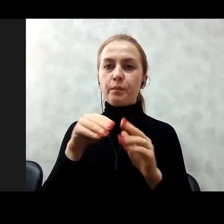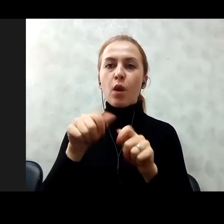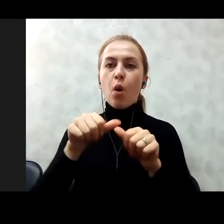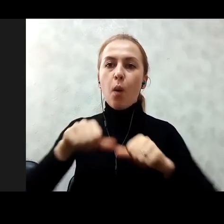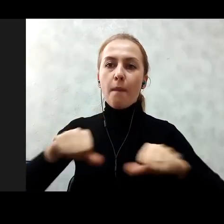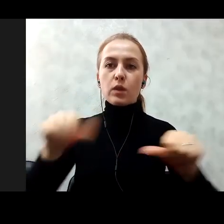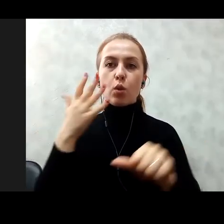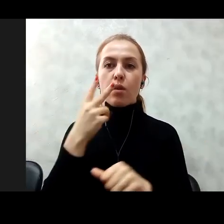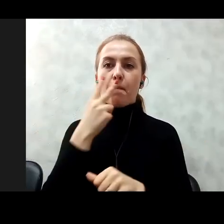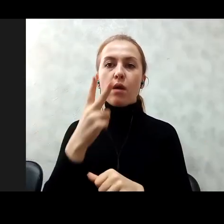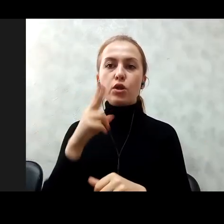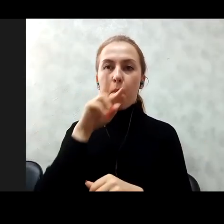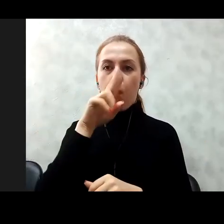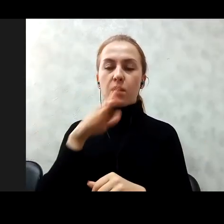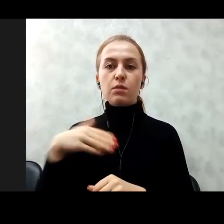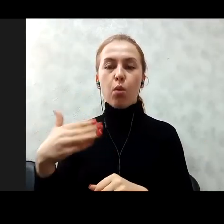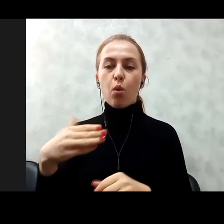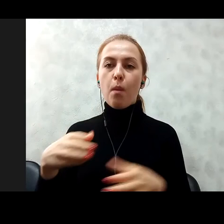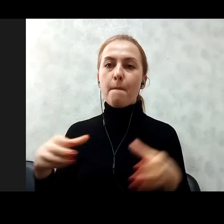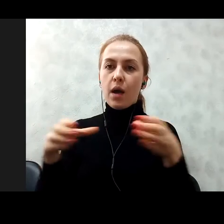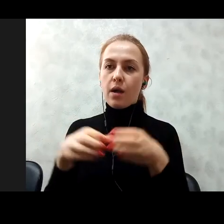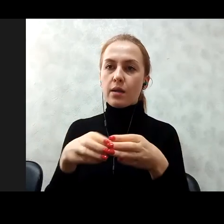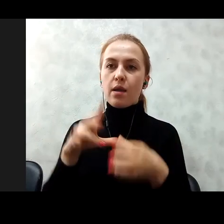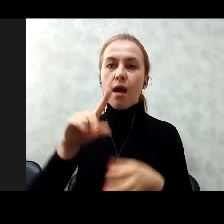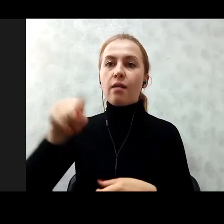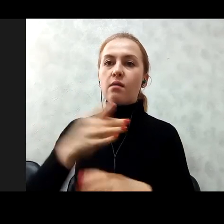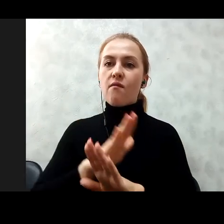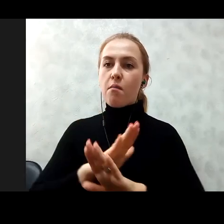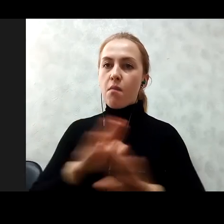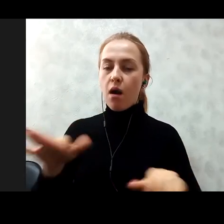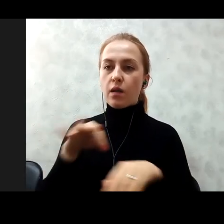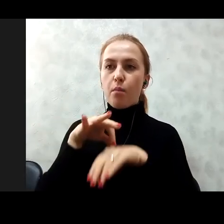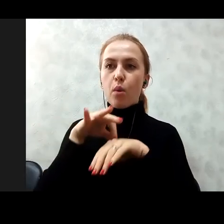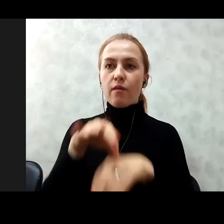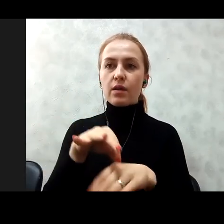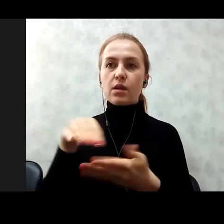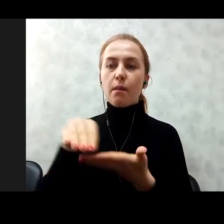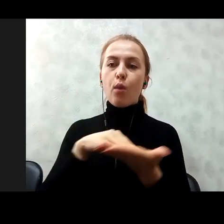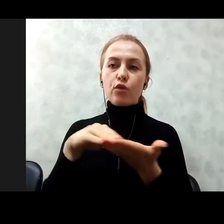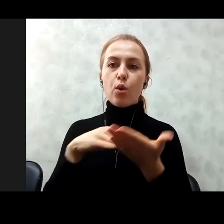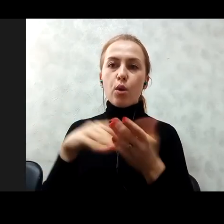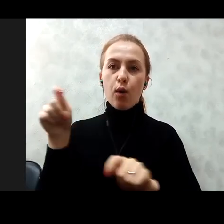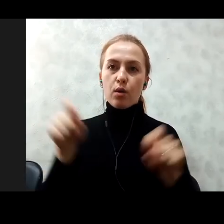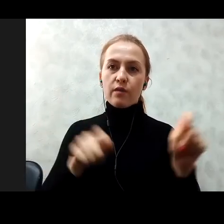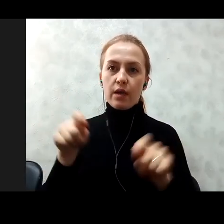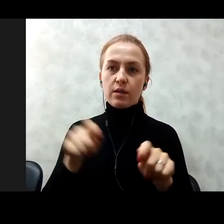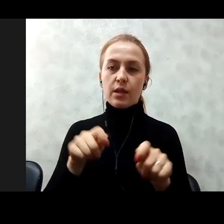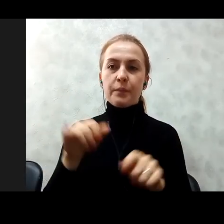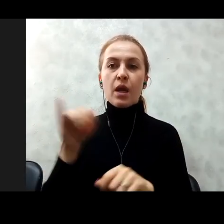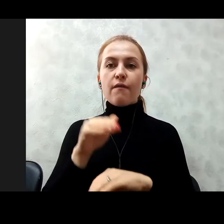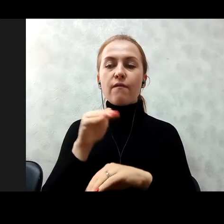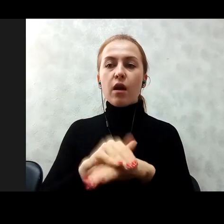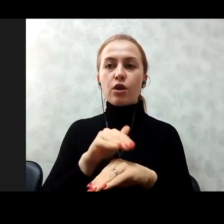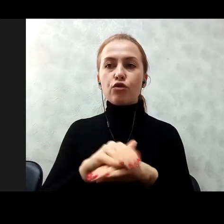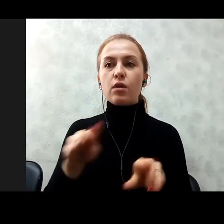failures to comply with the quota should not be deemed technical mistakes, as they